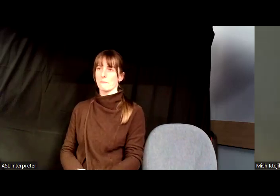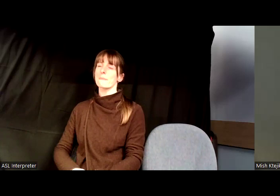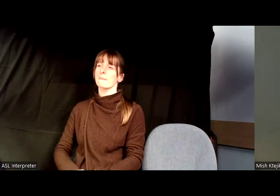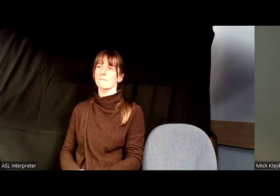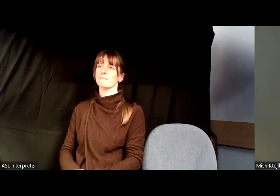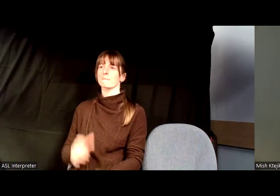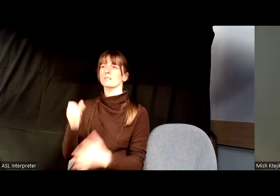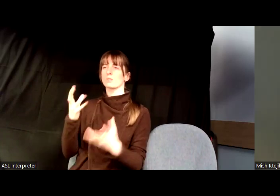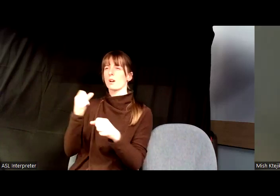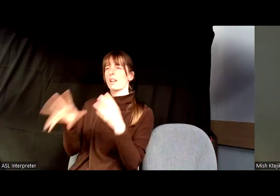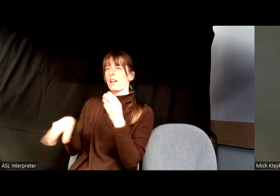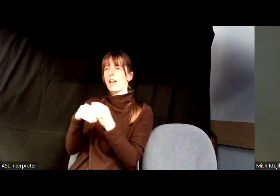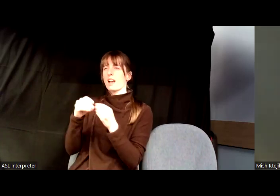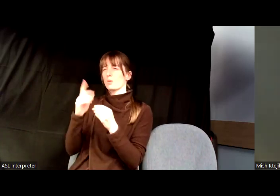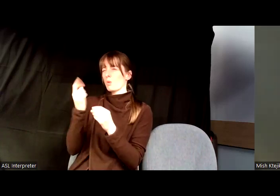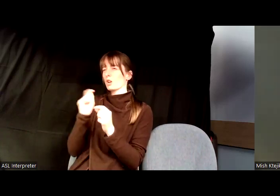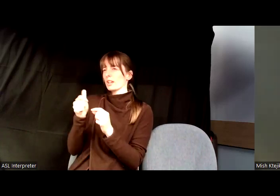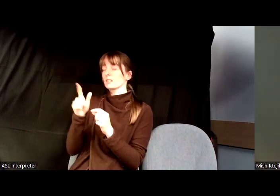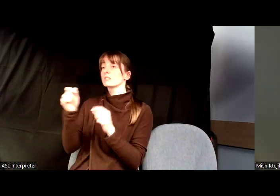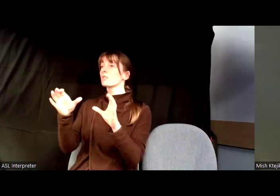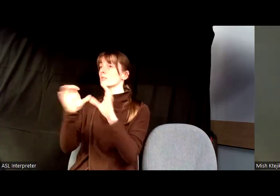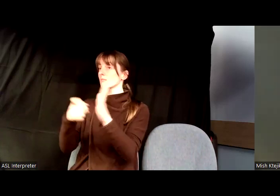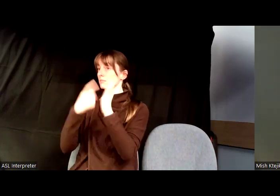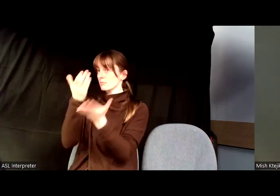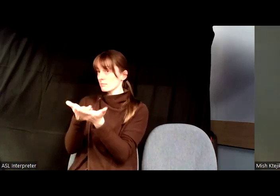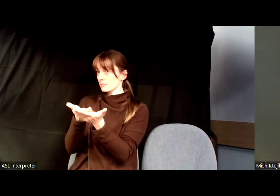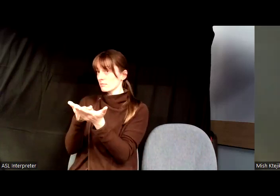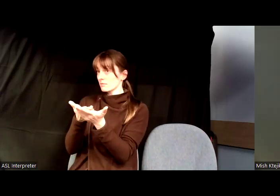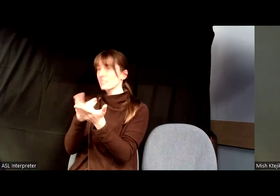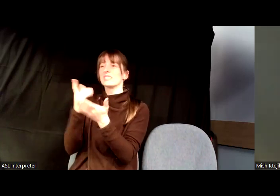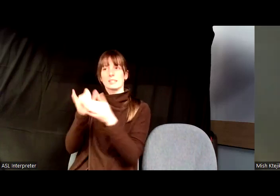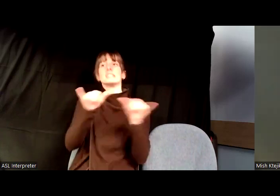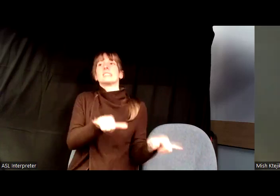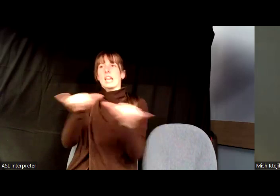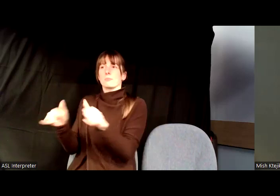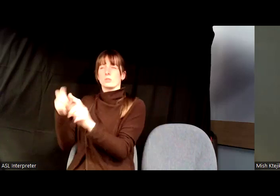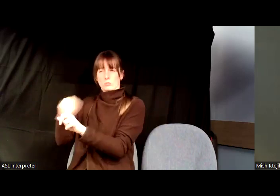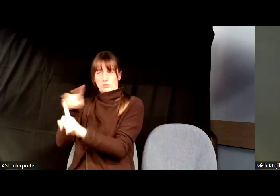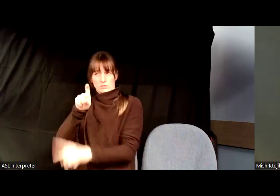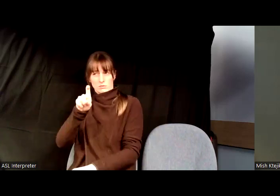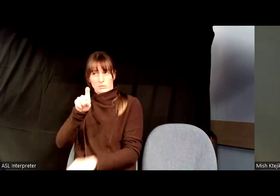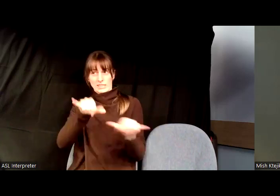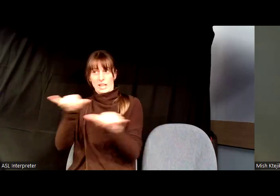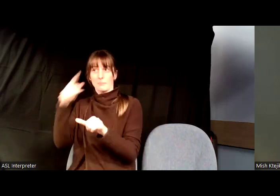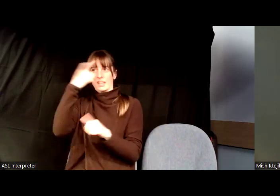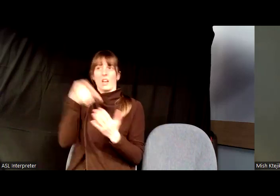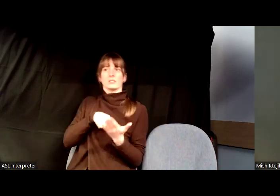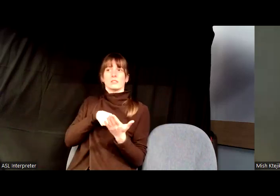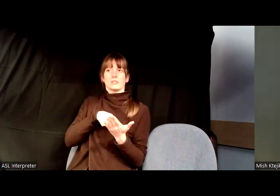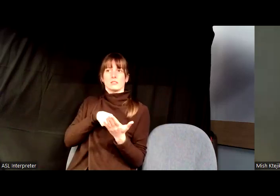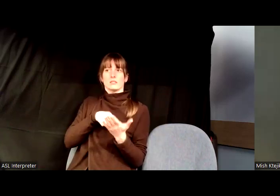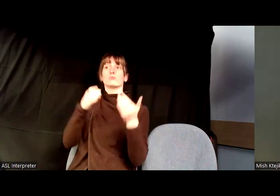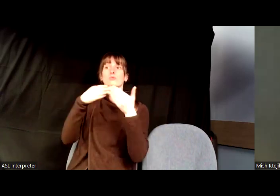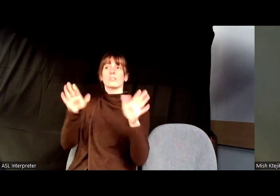just want to add one more quick thing, yeah. And as far as the general certification goes, that can be very similar to the provisional in